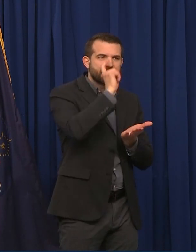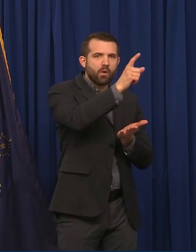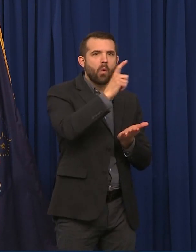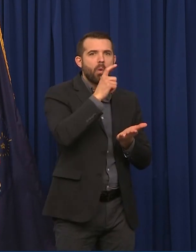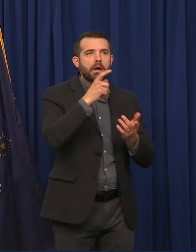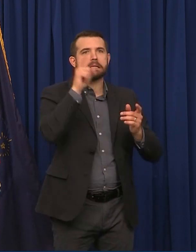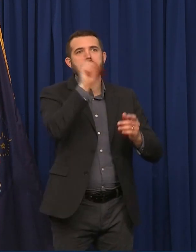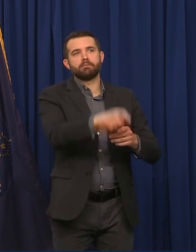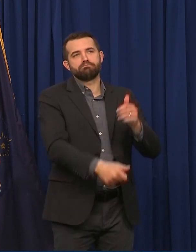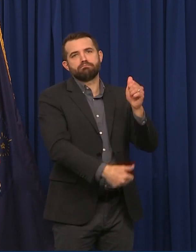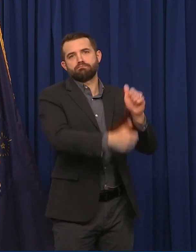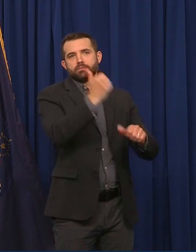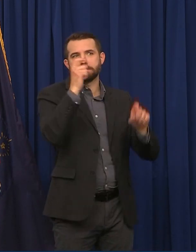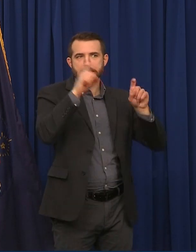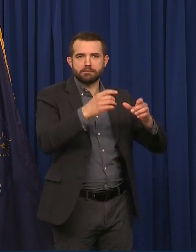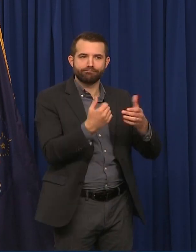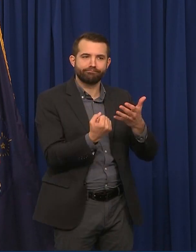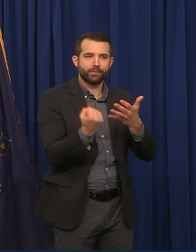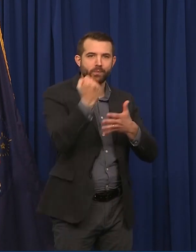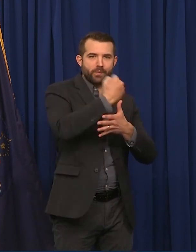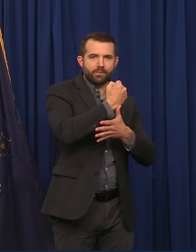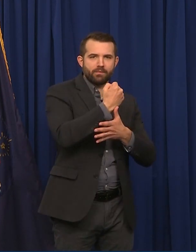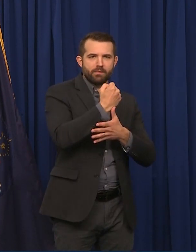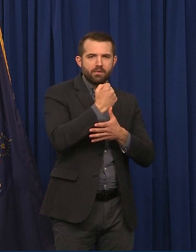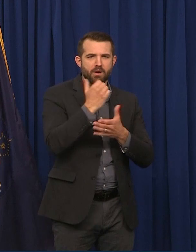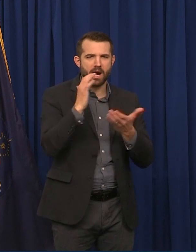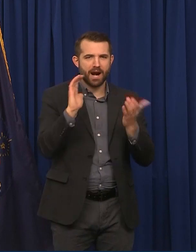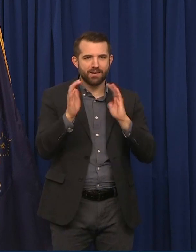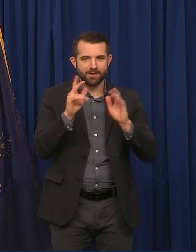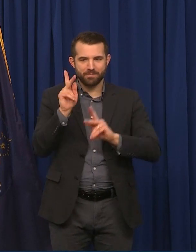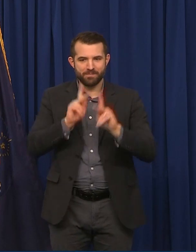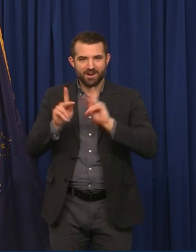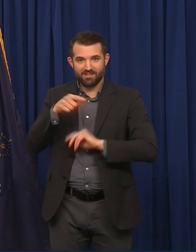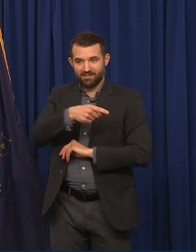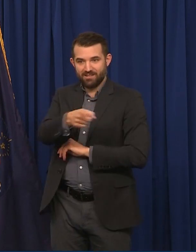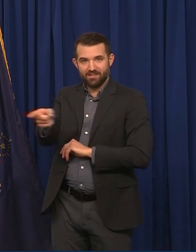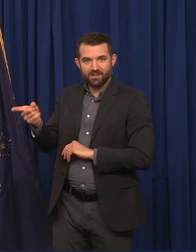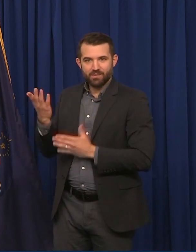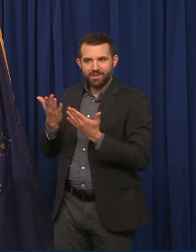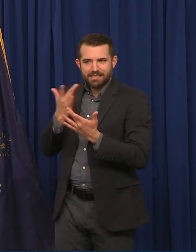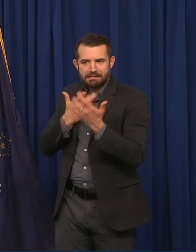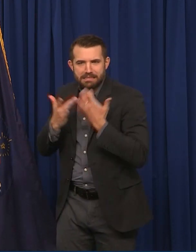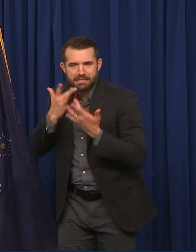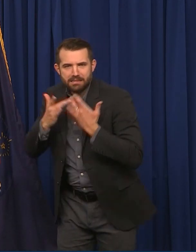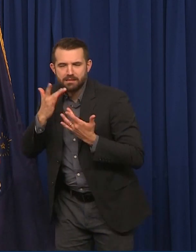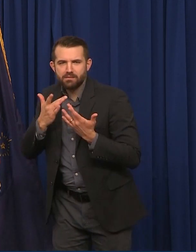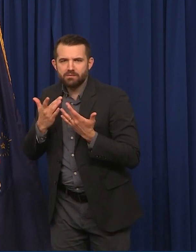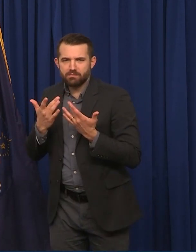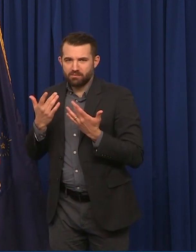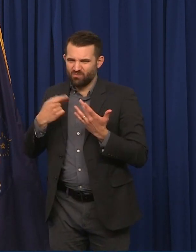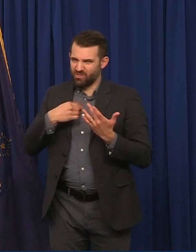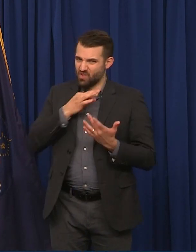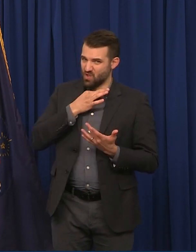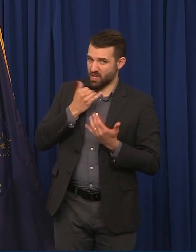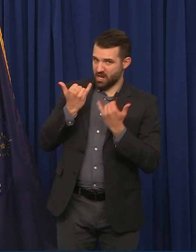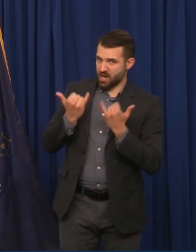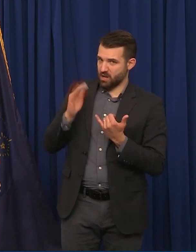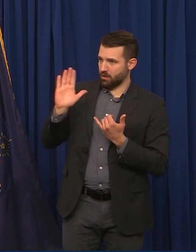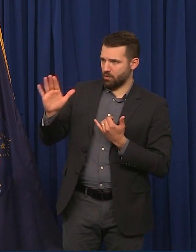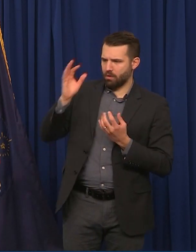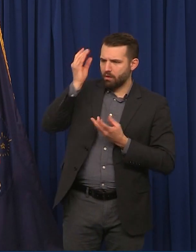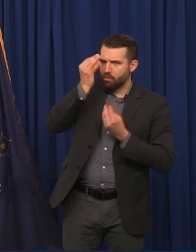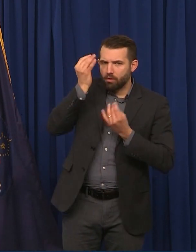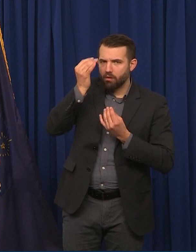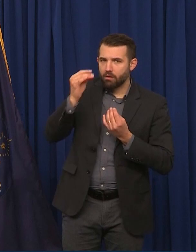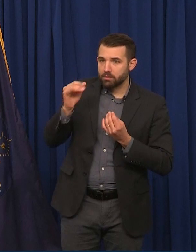the communities that were underserved, if you will. Is that the same philosophy this time, or who are these shipments going